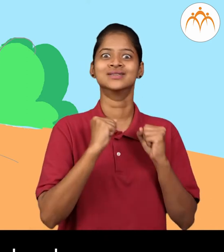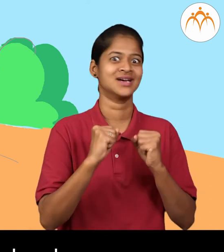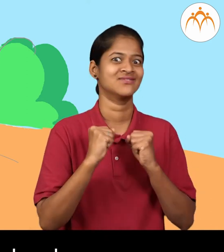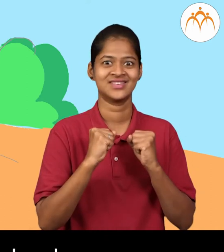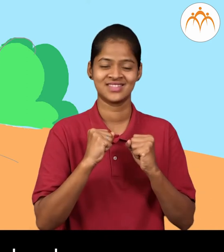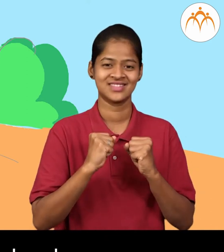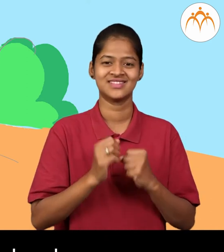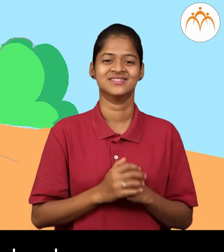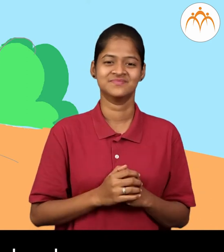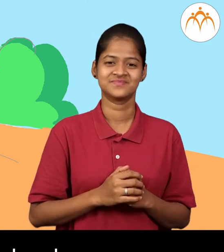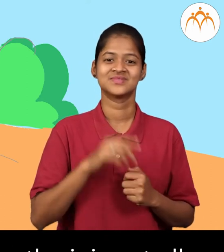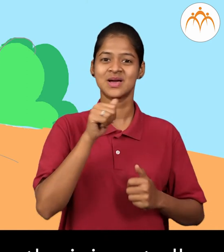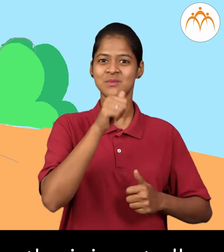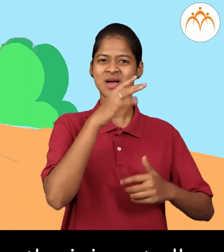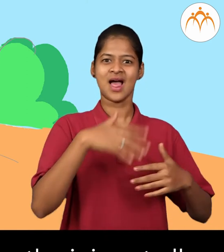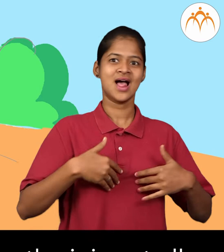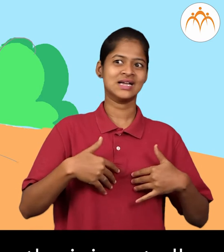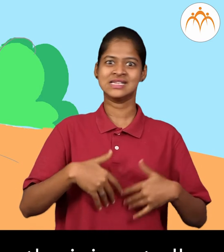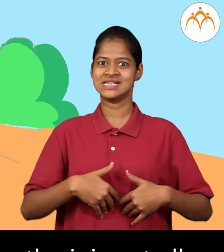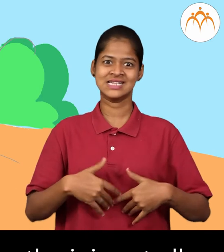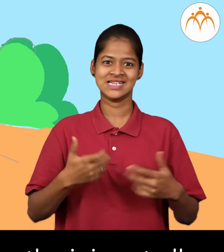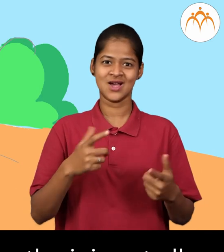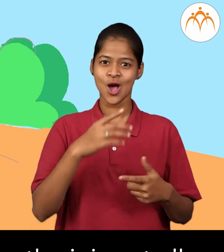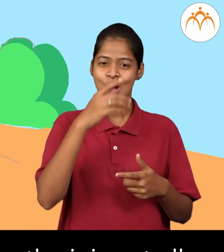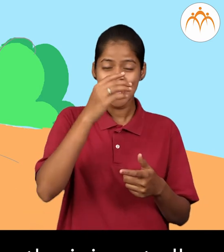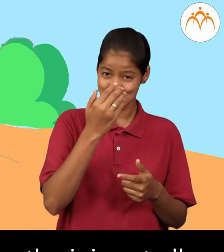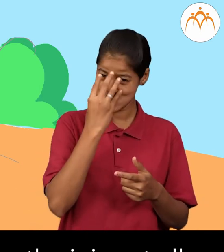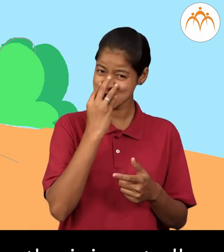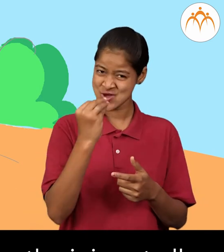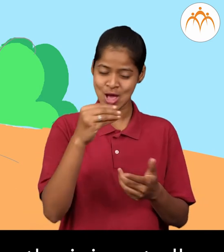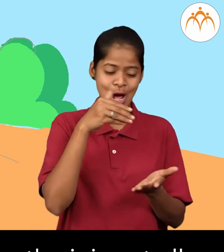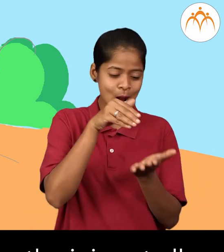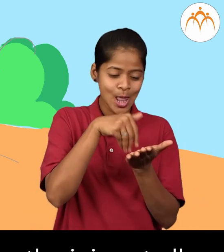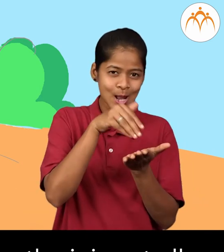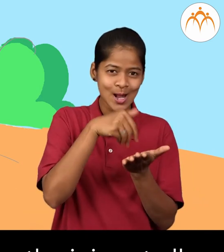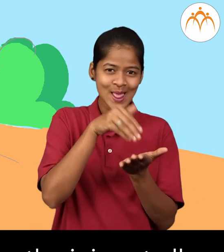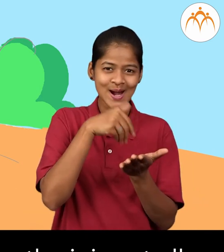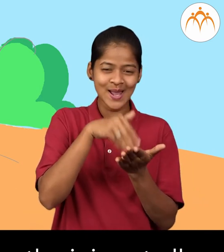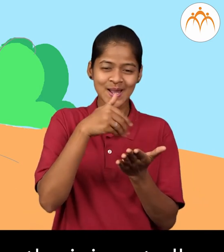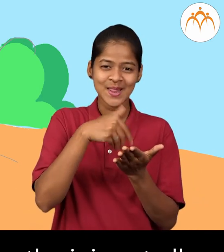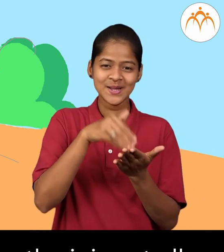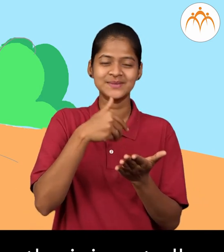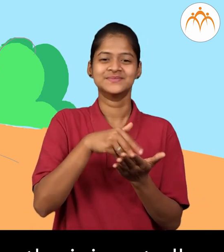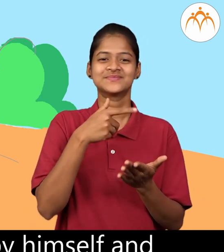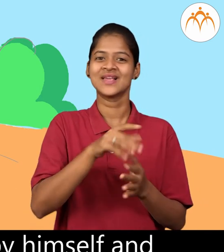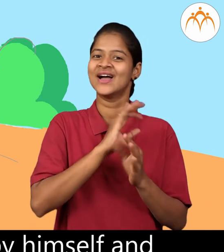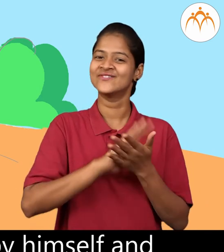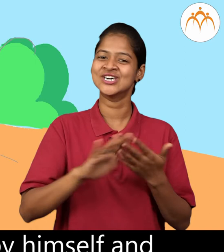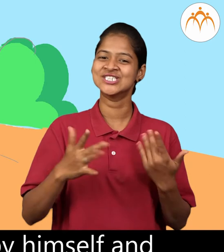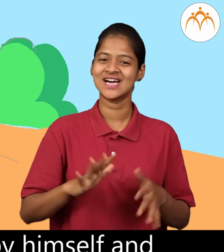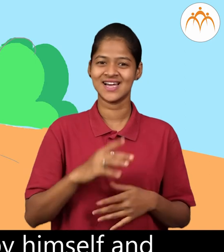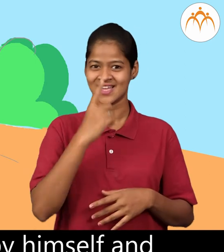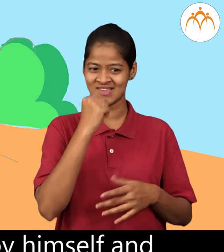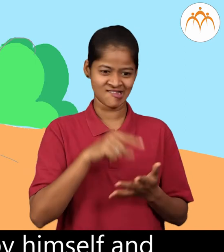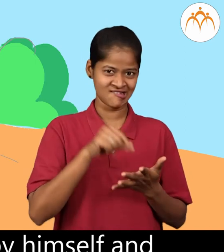With its long beak, the stalk could not have the juice at all. The